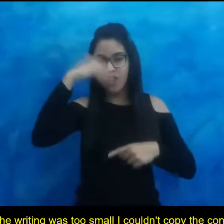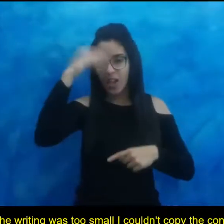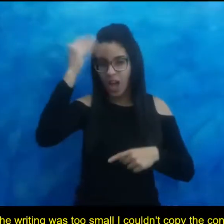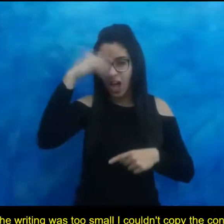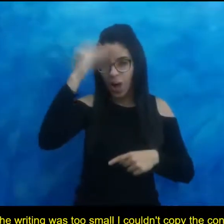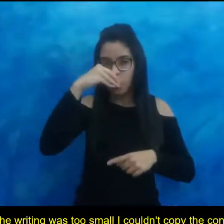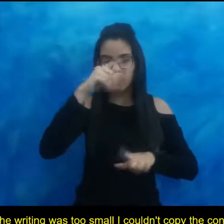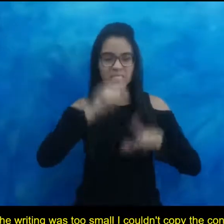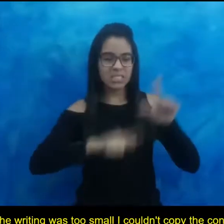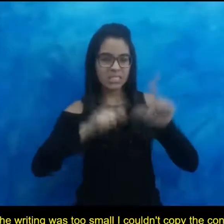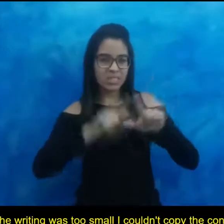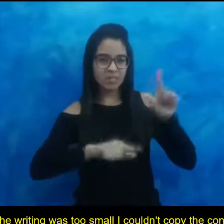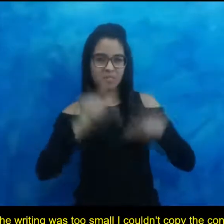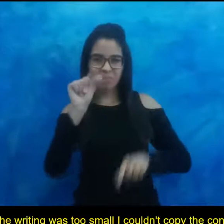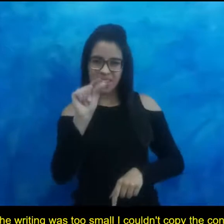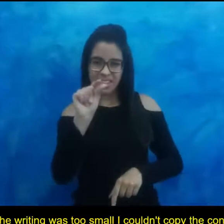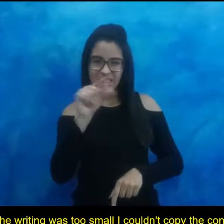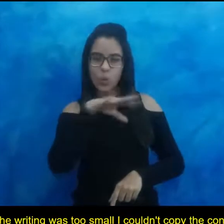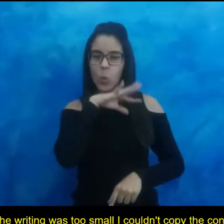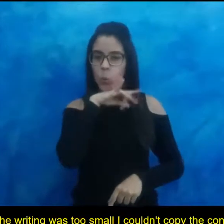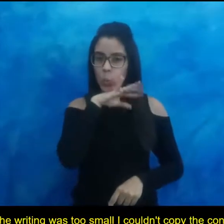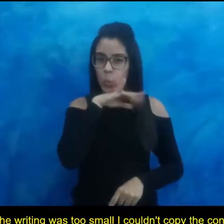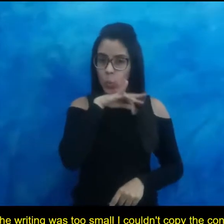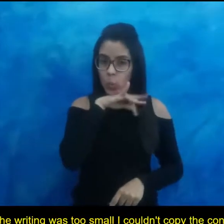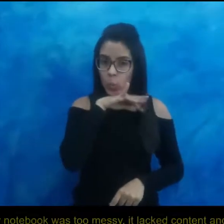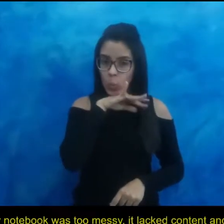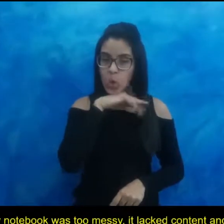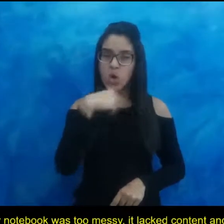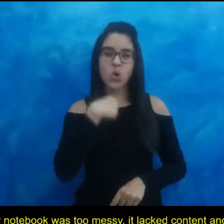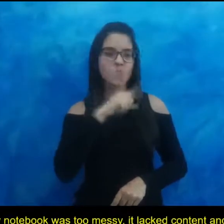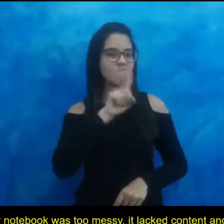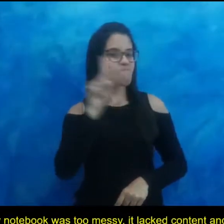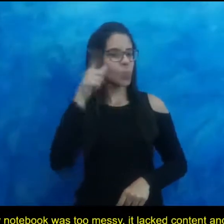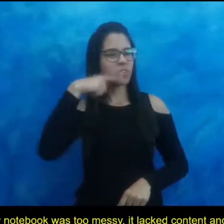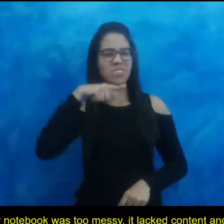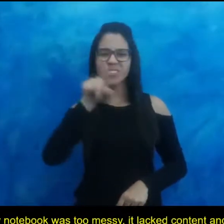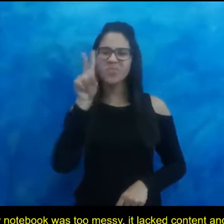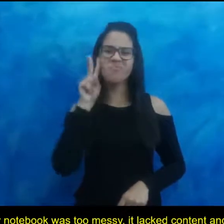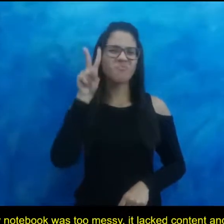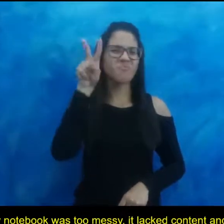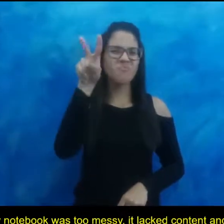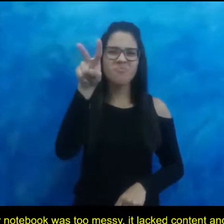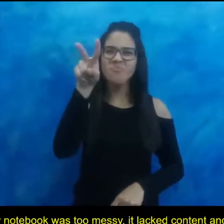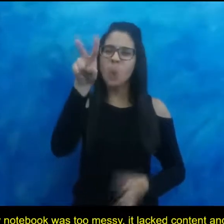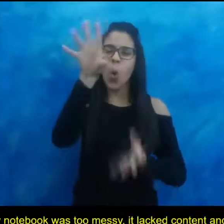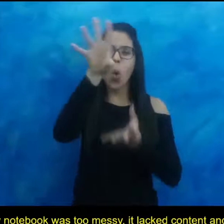I learned a little bit of each subject. In this school, it